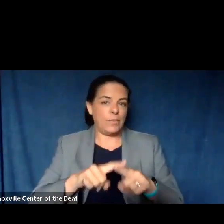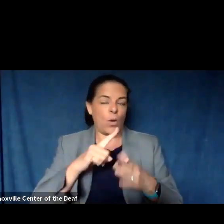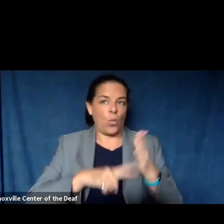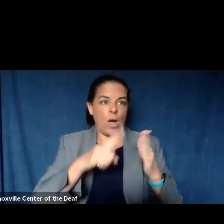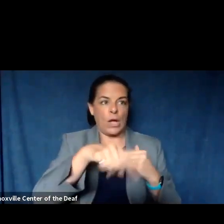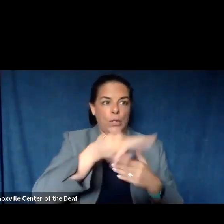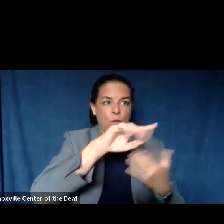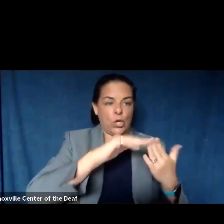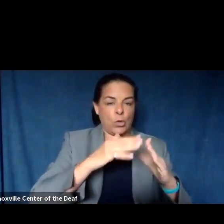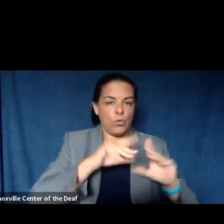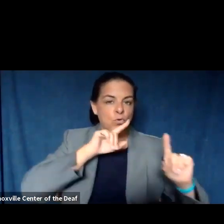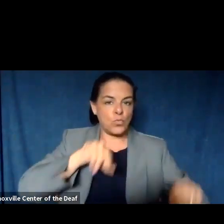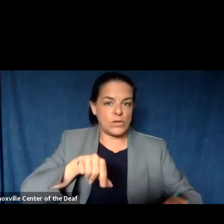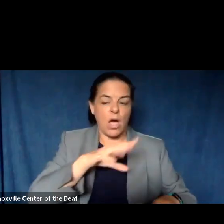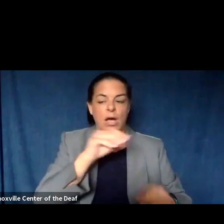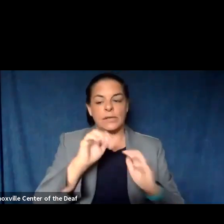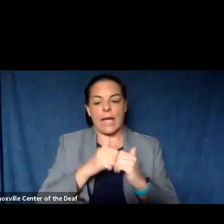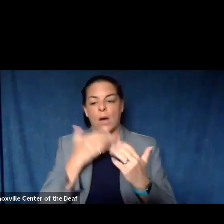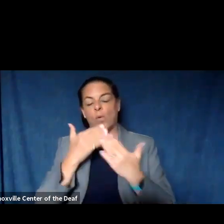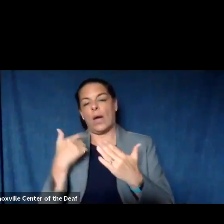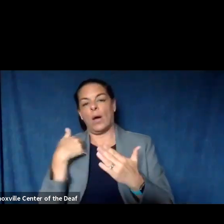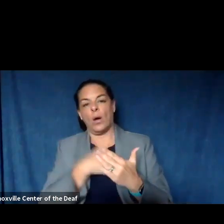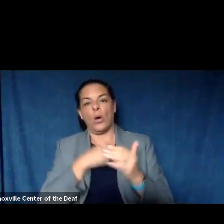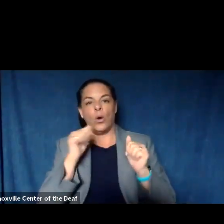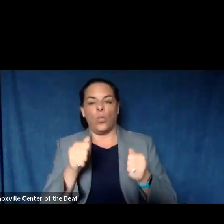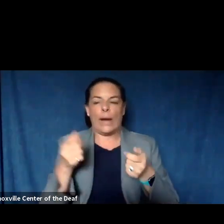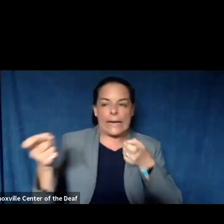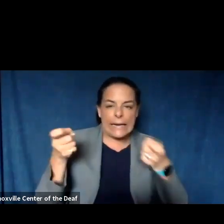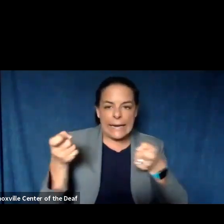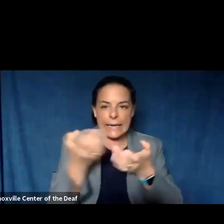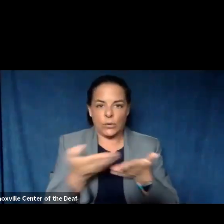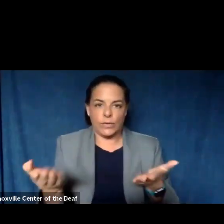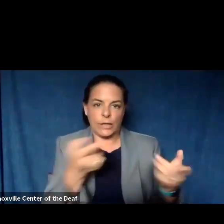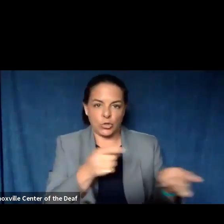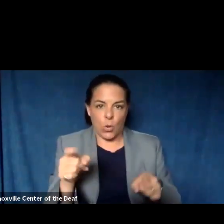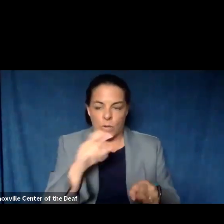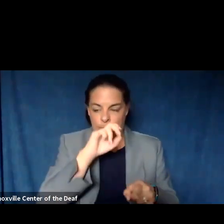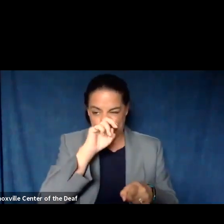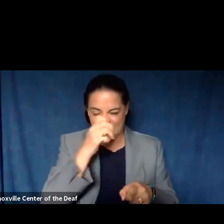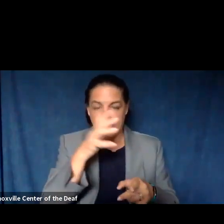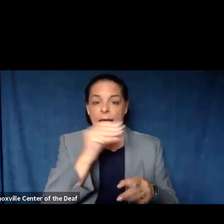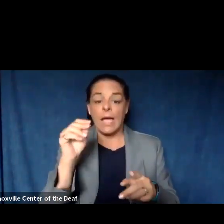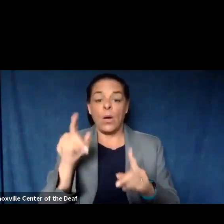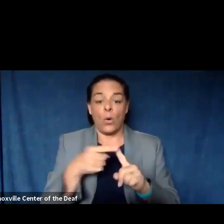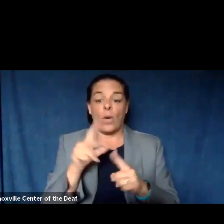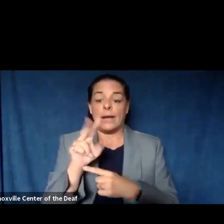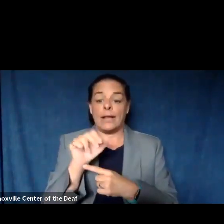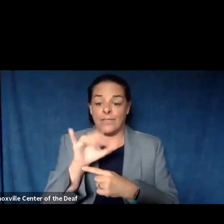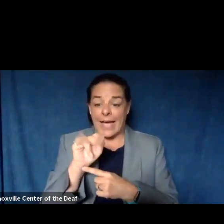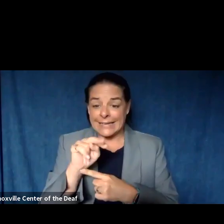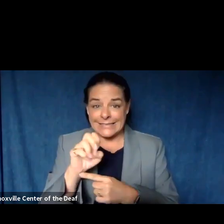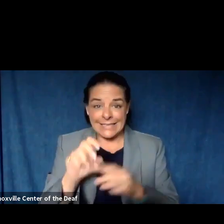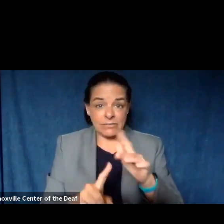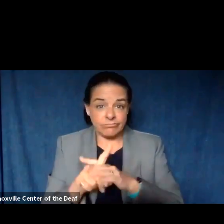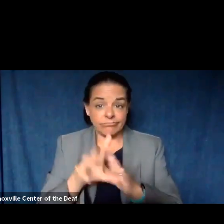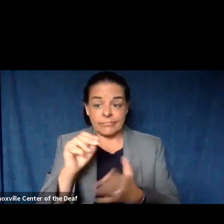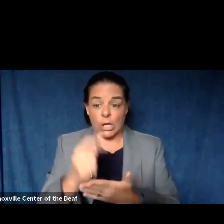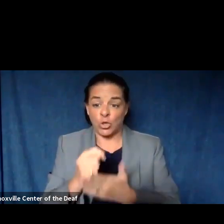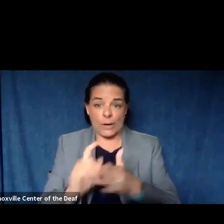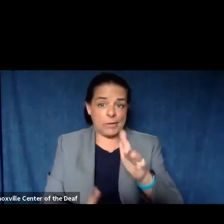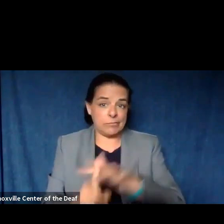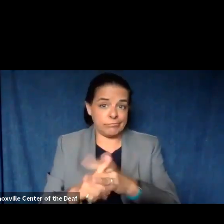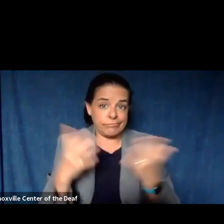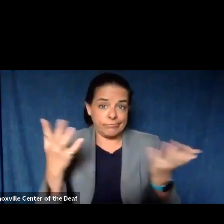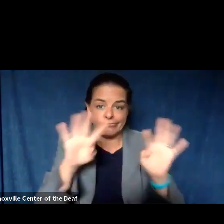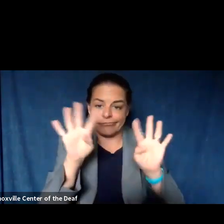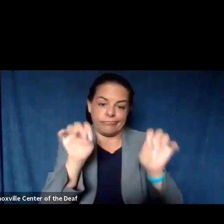community's response is and how well we're able to mitigate things that are happening. And then when we do get a vaccine and effective treatment for this virus, but we